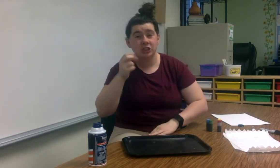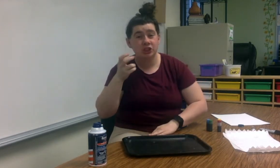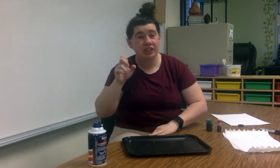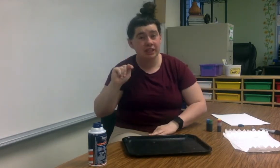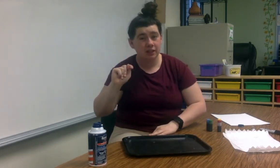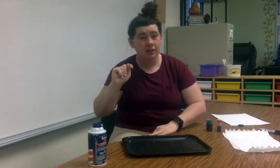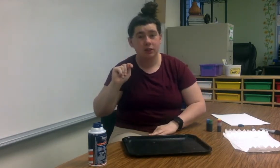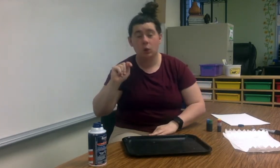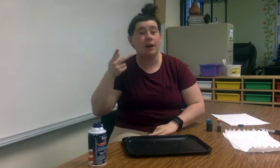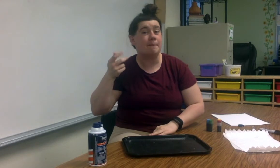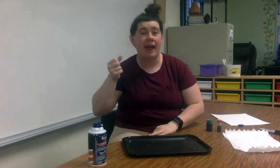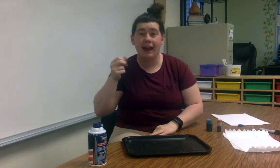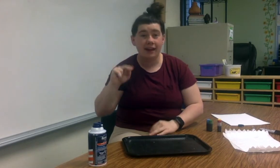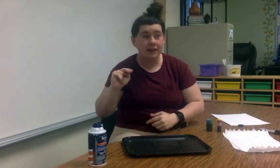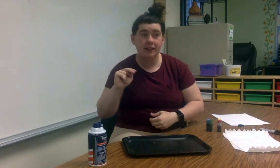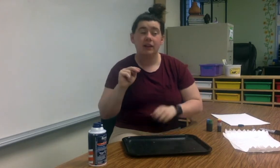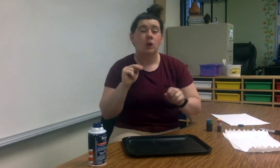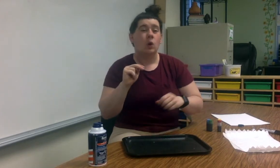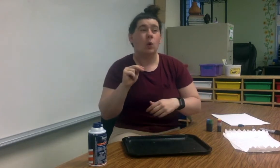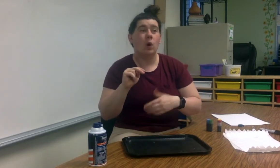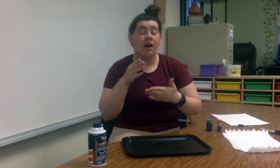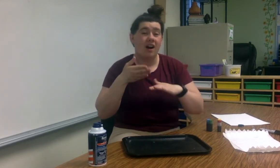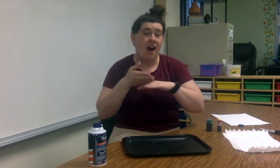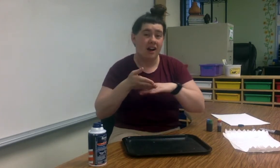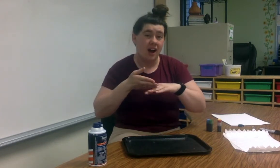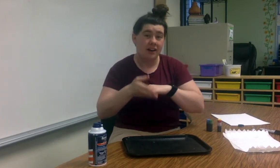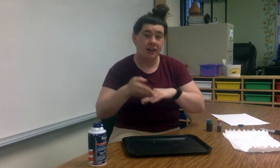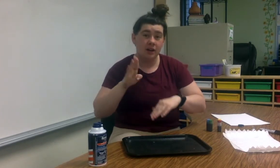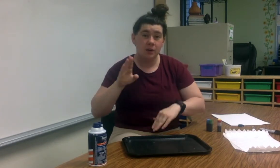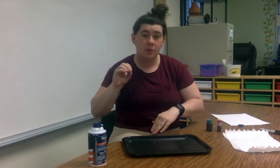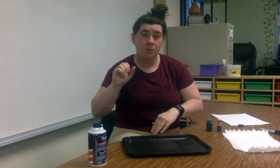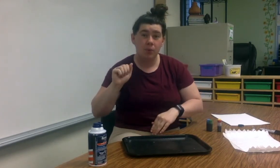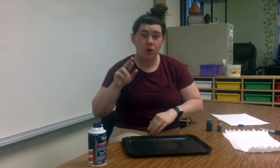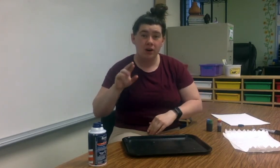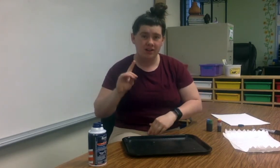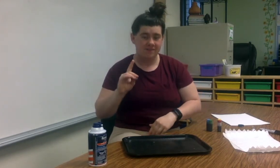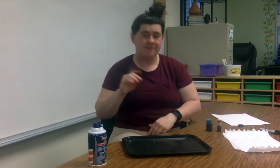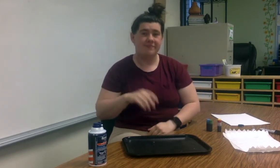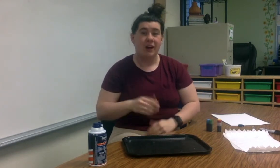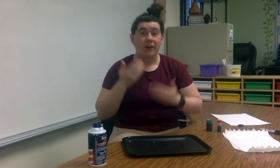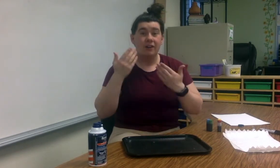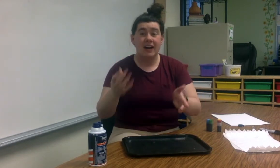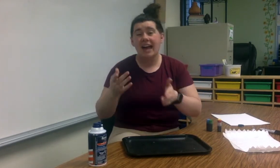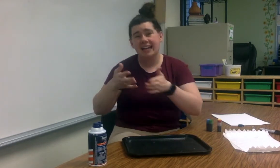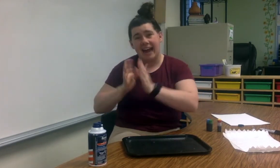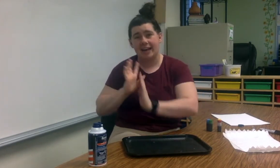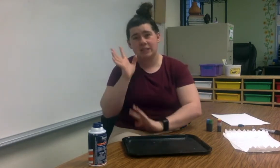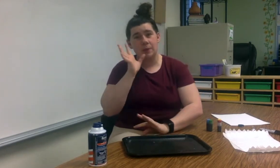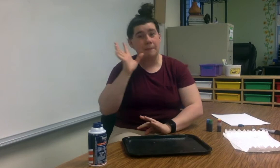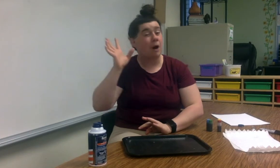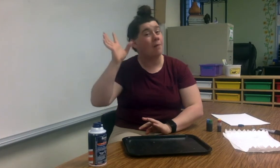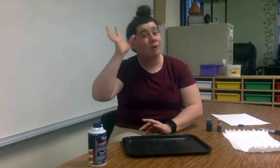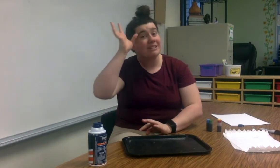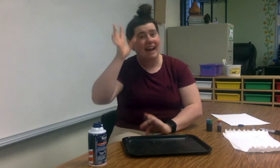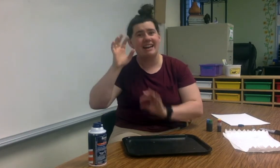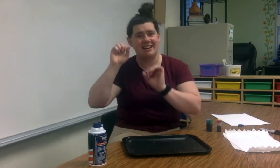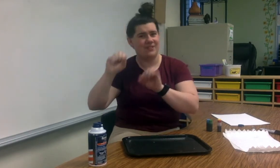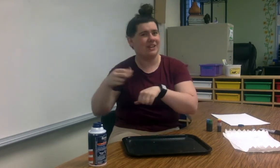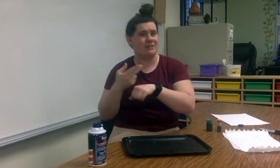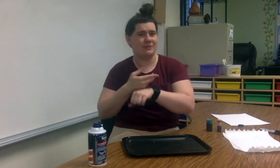sheet or a pan or a cutting board. Go ahead and ask mom or dad if you can use